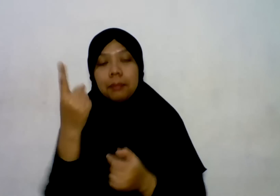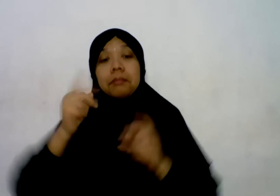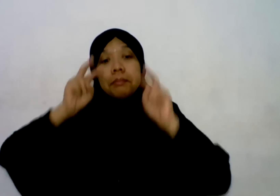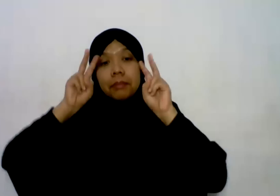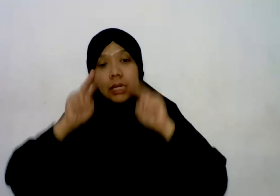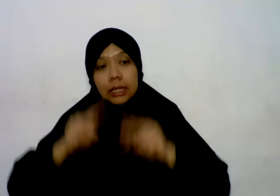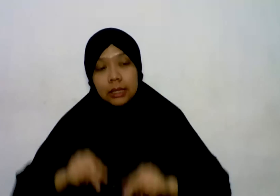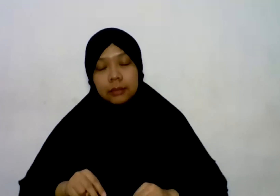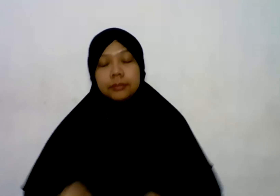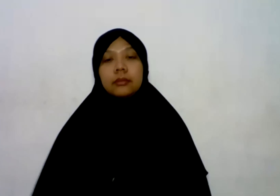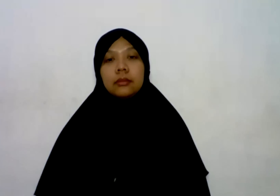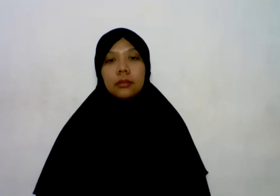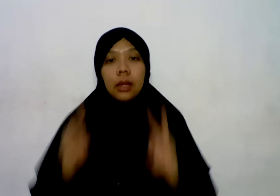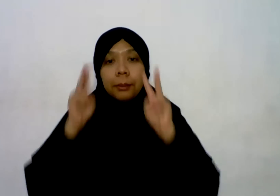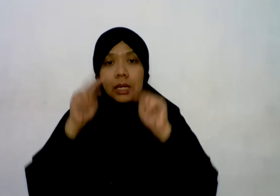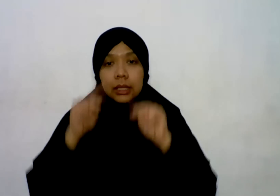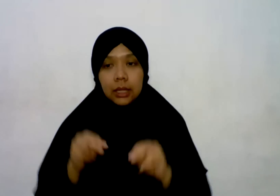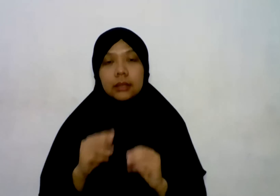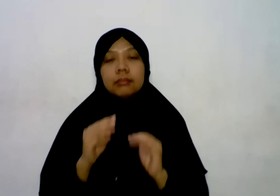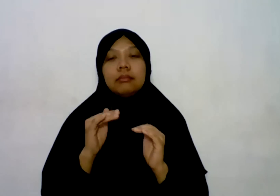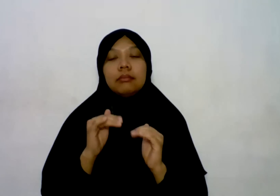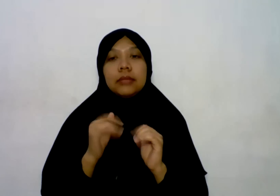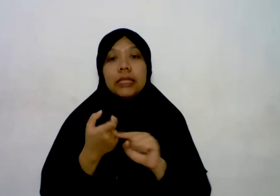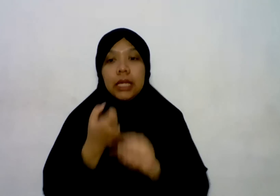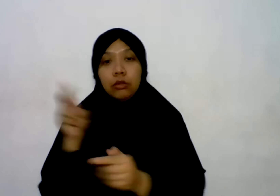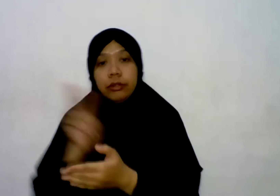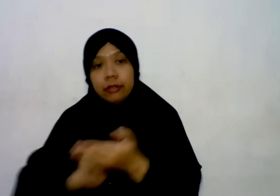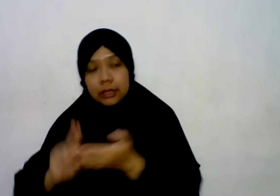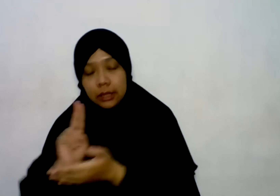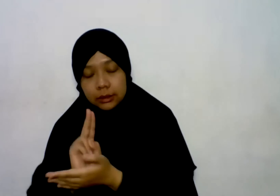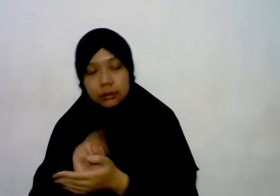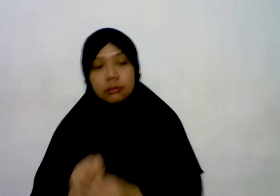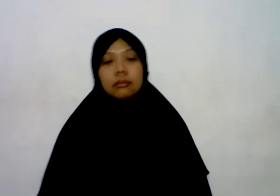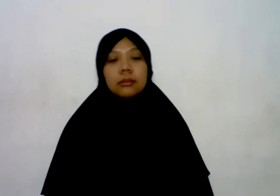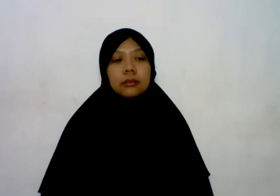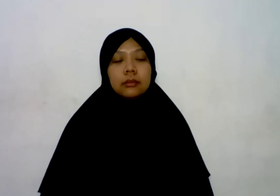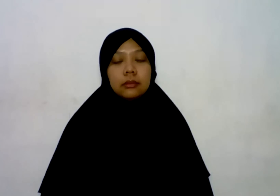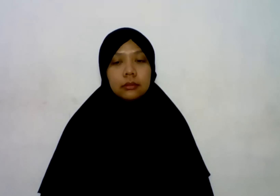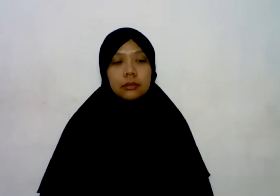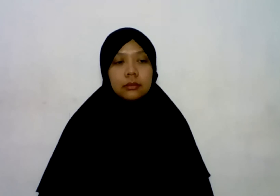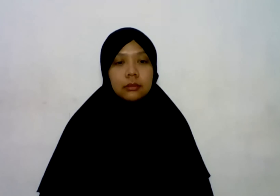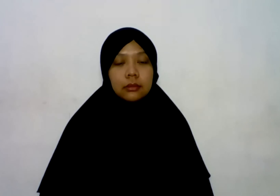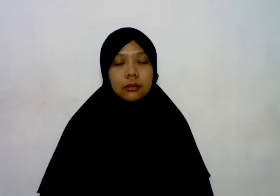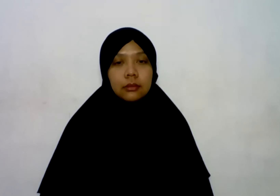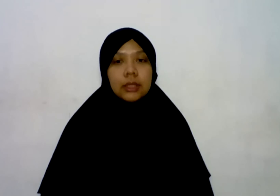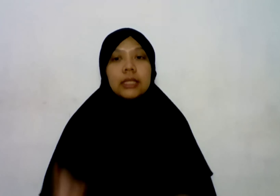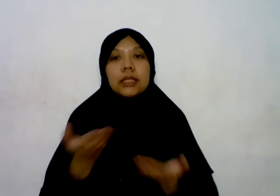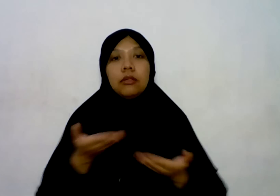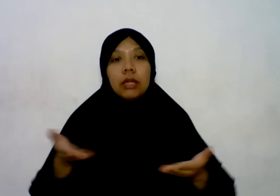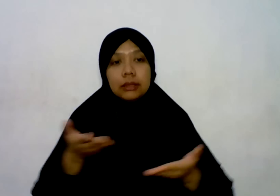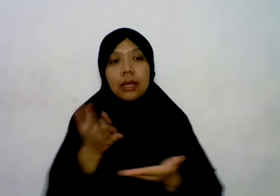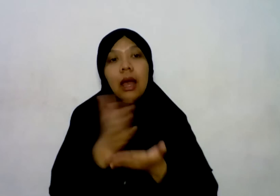from community organizations. And that's about bringing together academics and non-academics